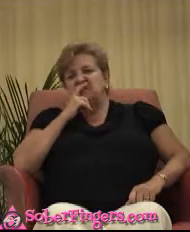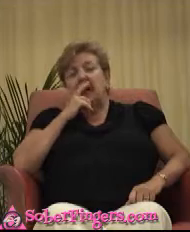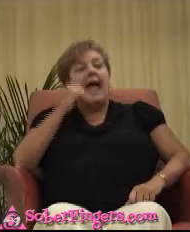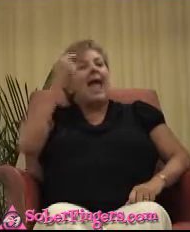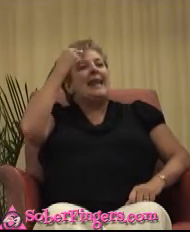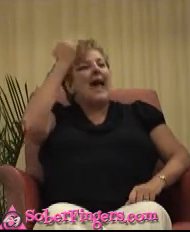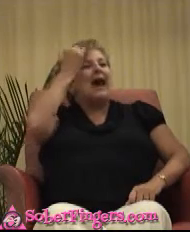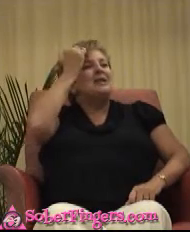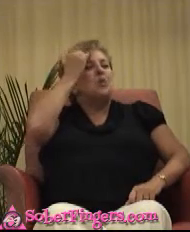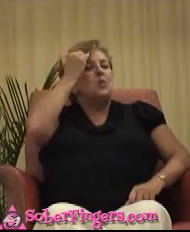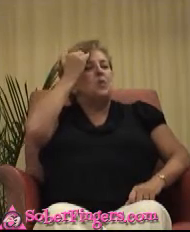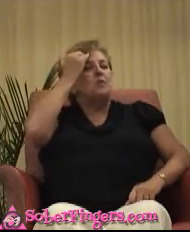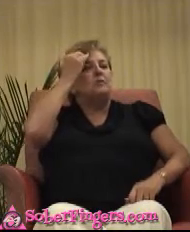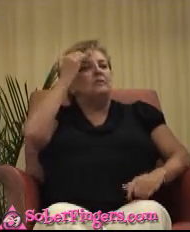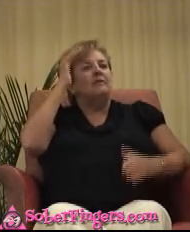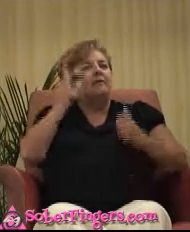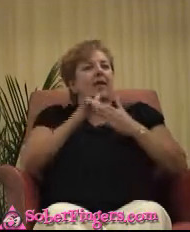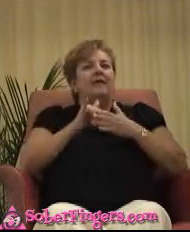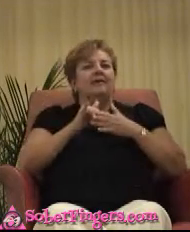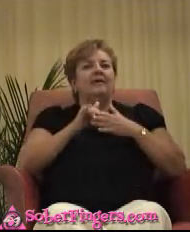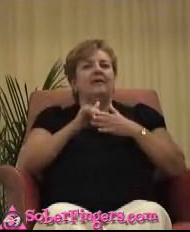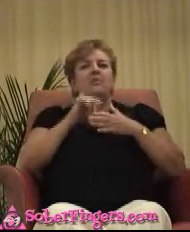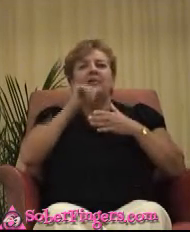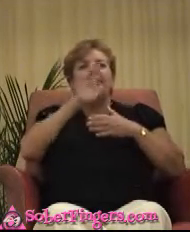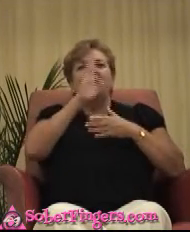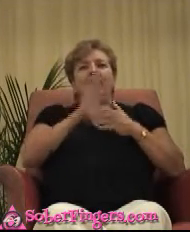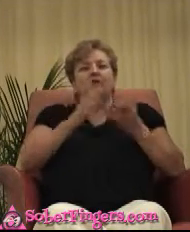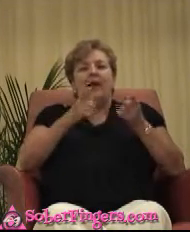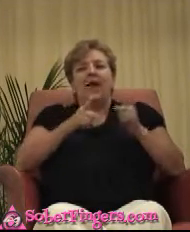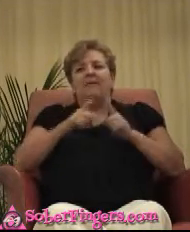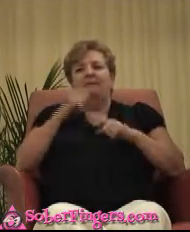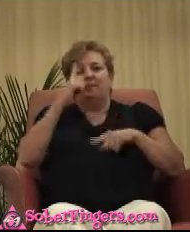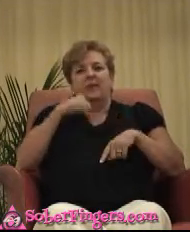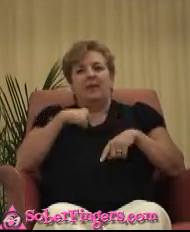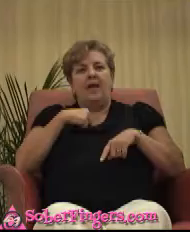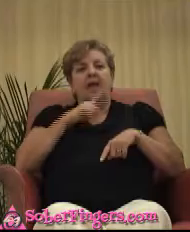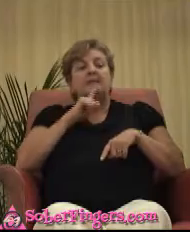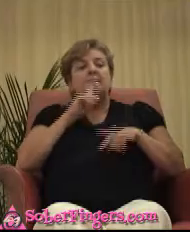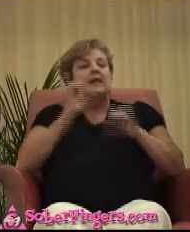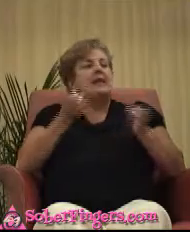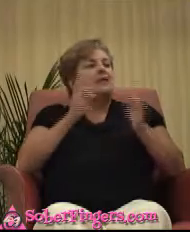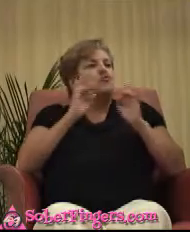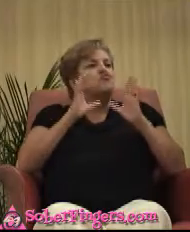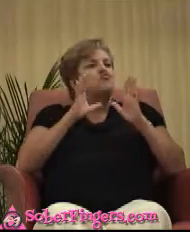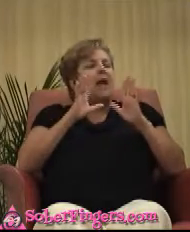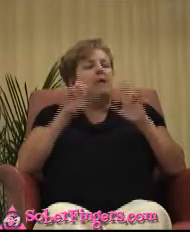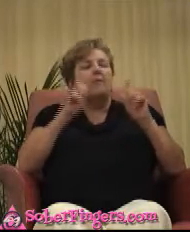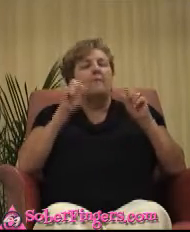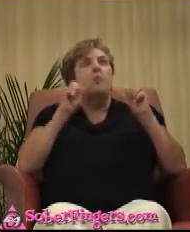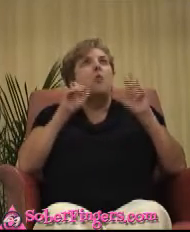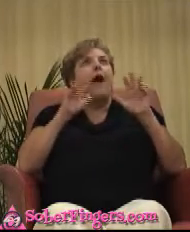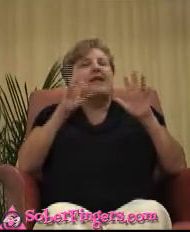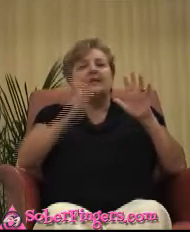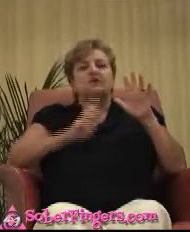rest of it. And I've had this incredible, miraculous journey, most of which you've not heard about today.